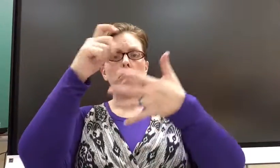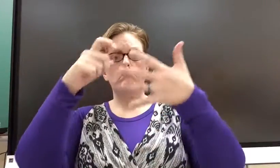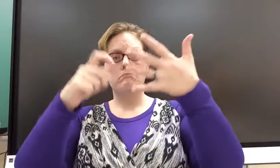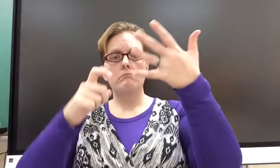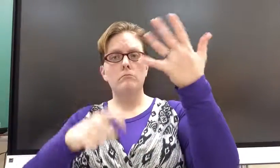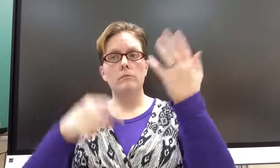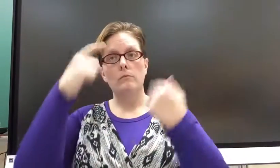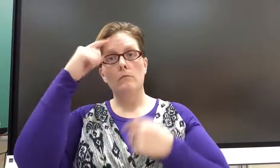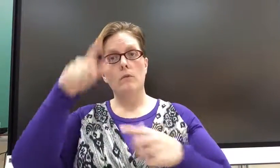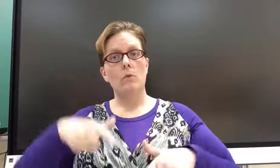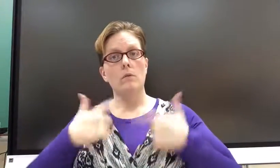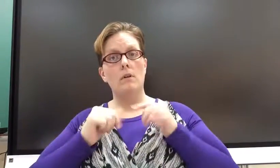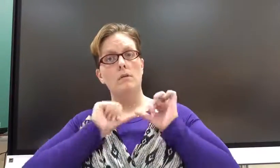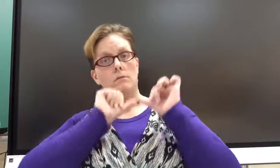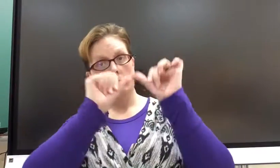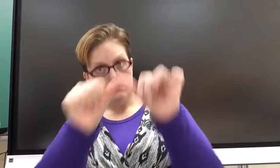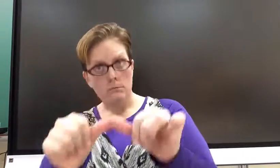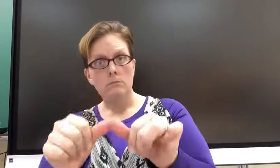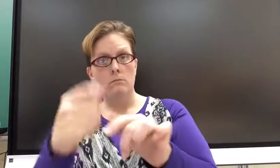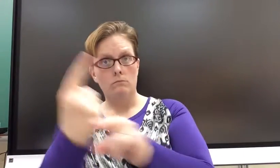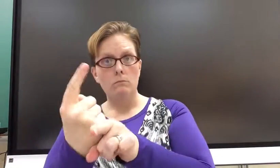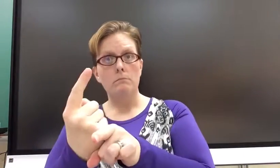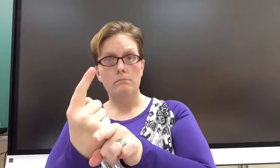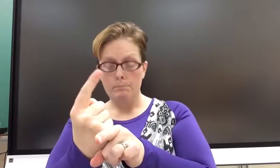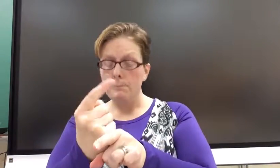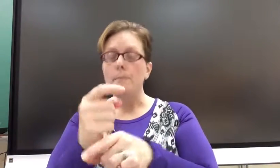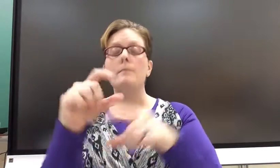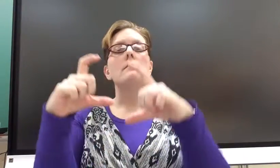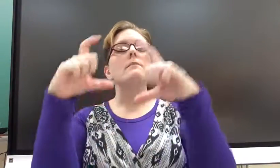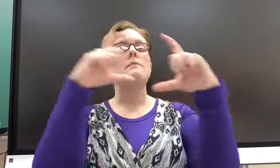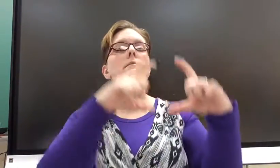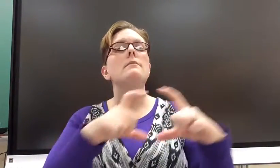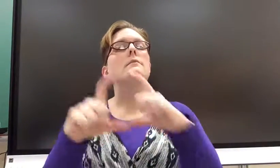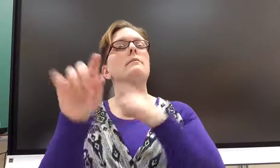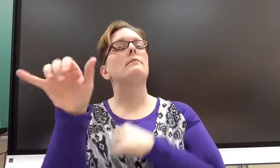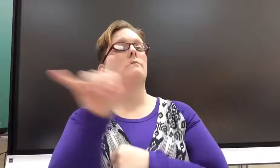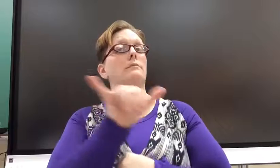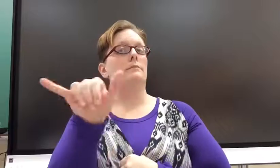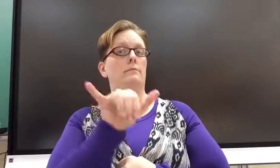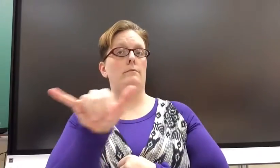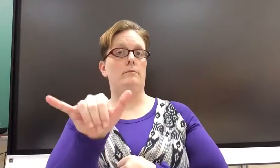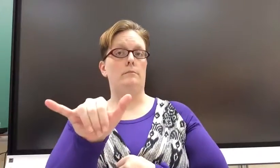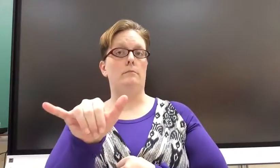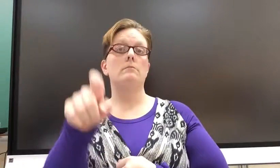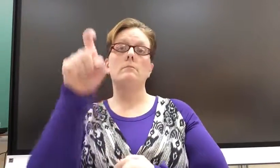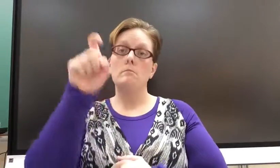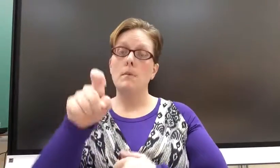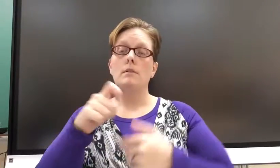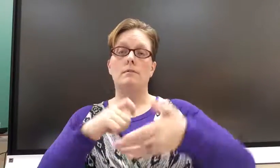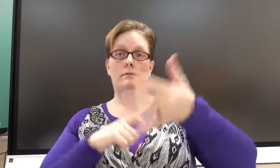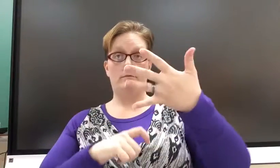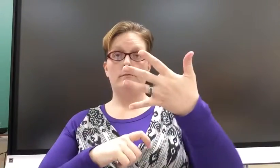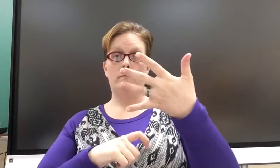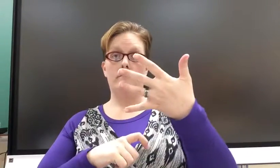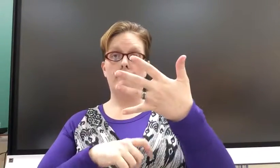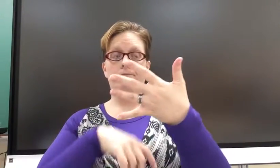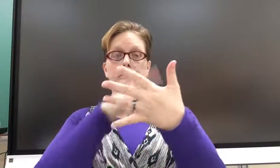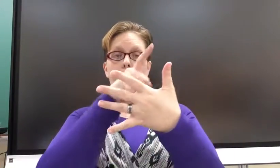Your body needs certain things for living, right? Well, a cell is the same. You must have